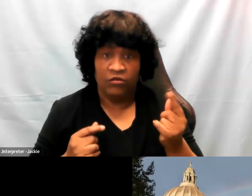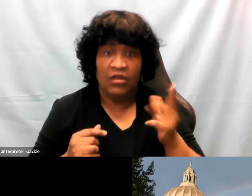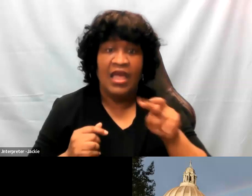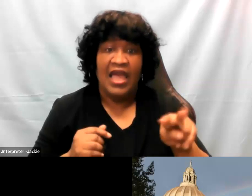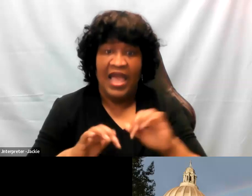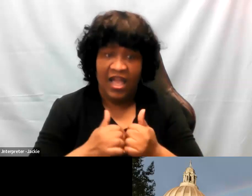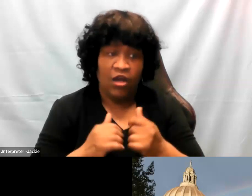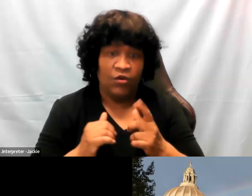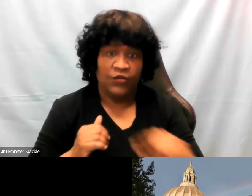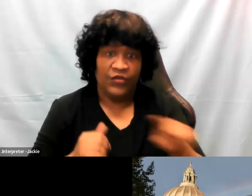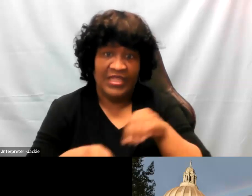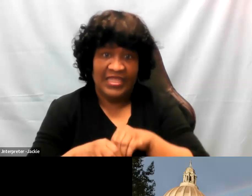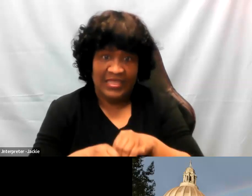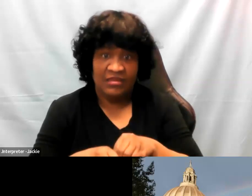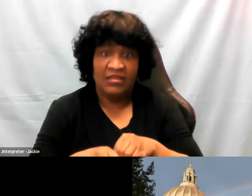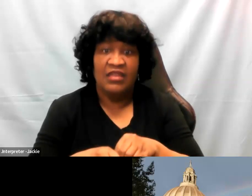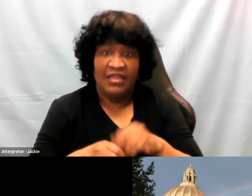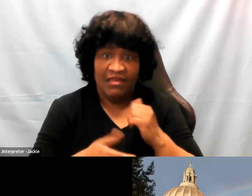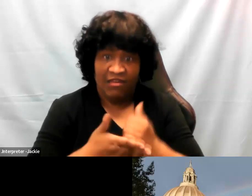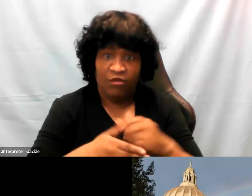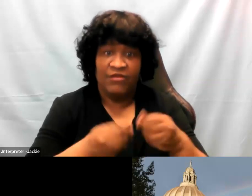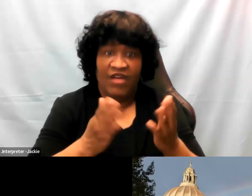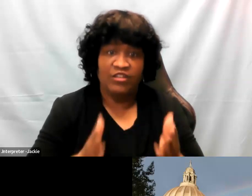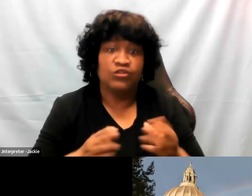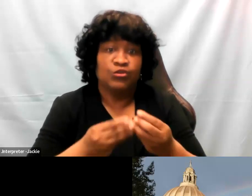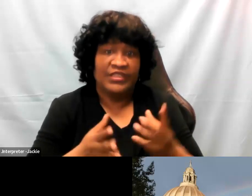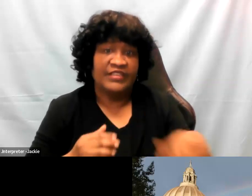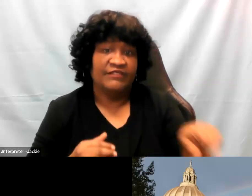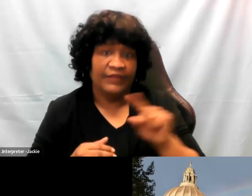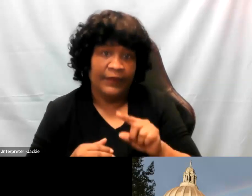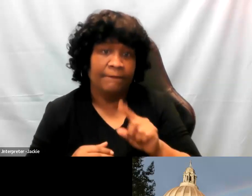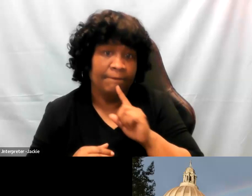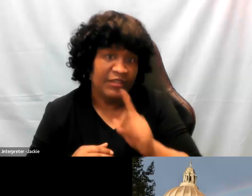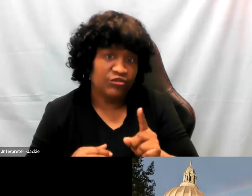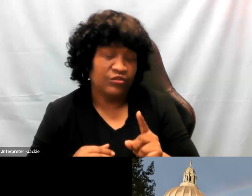health providers in this field and kind of making sure we can get them